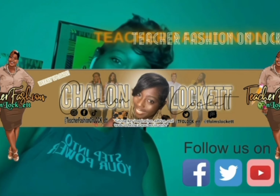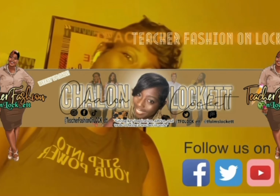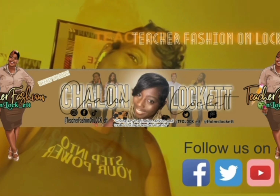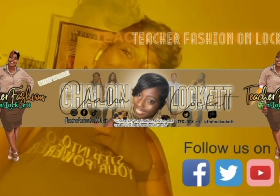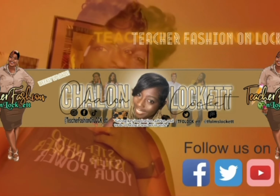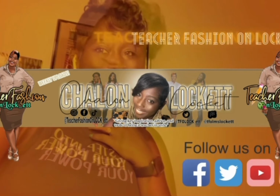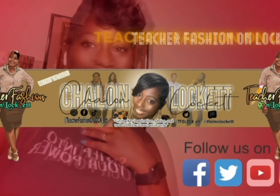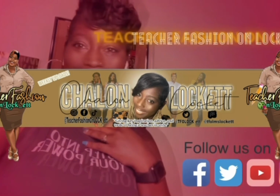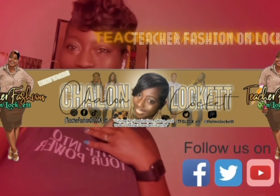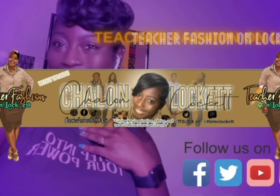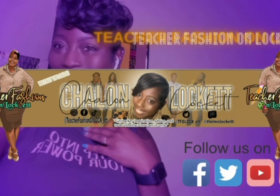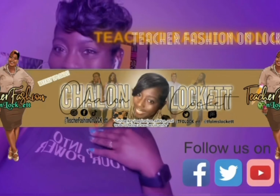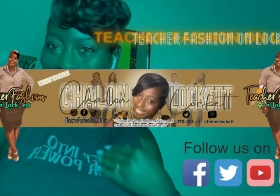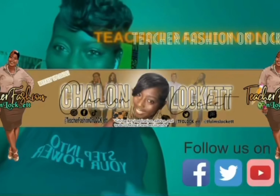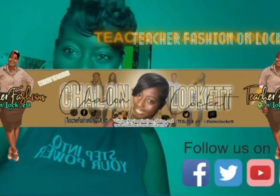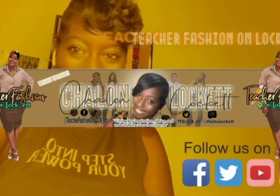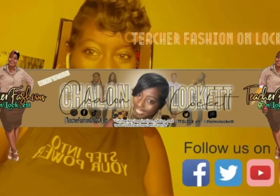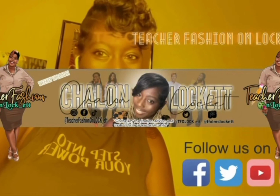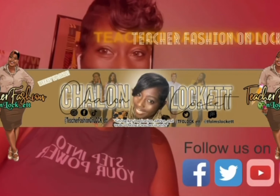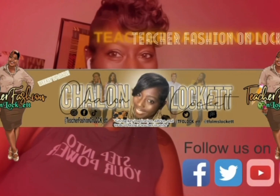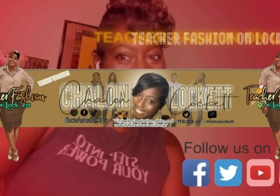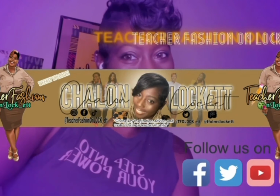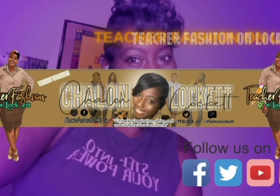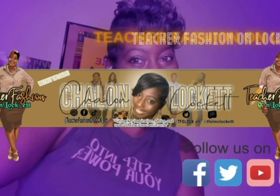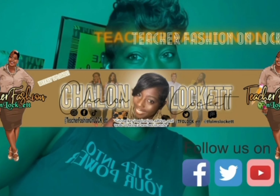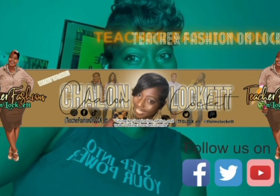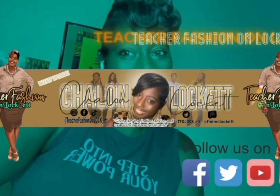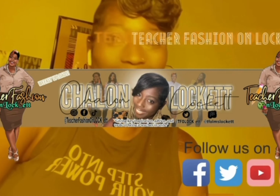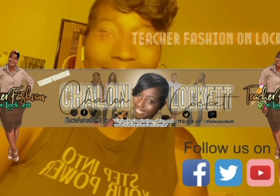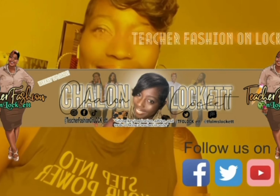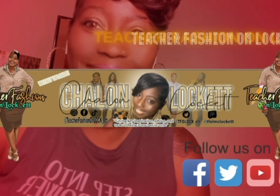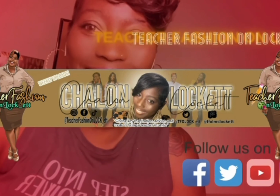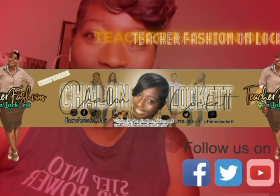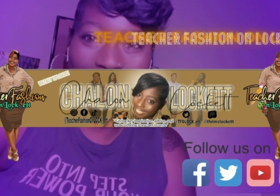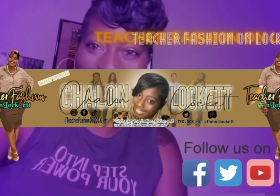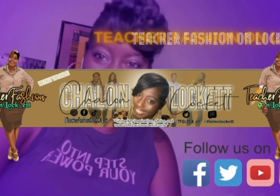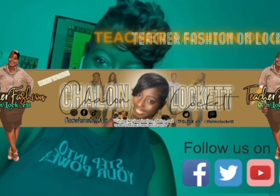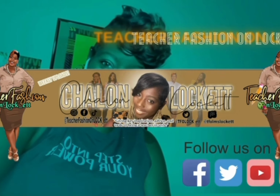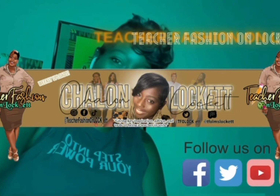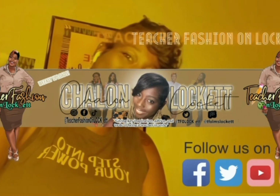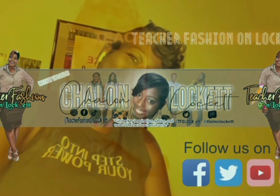at Teacher Fashion on Lock_ETC.